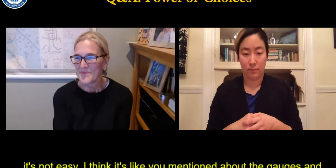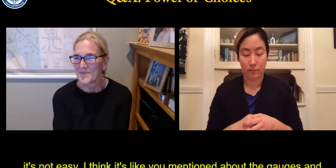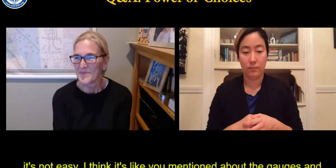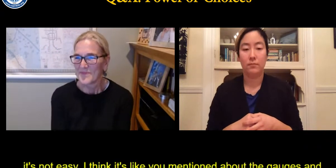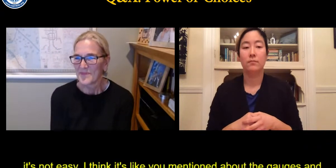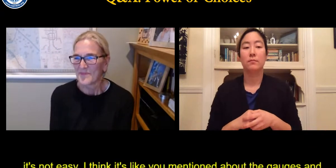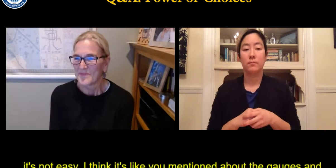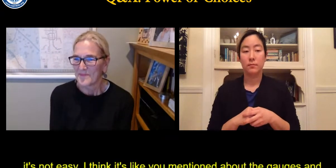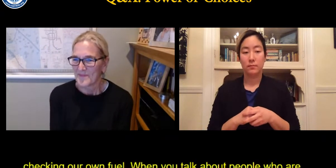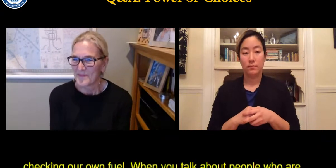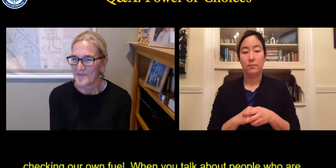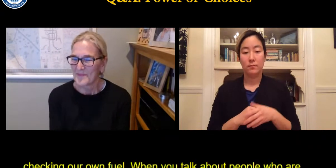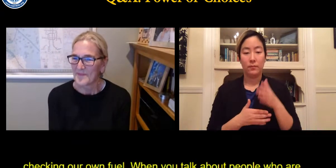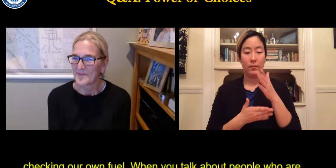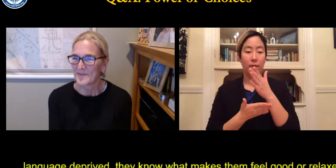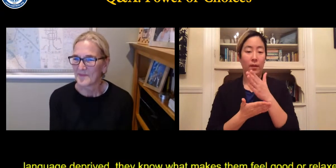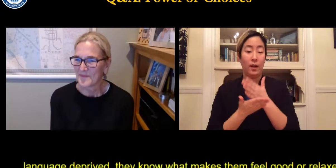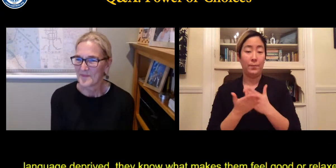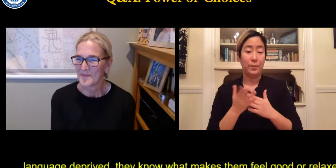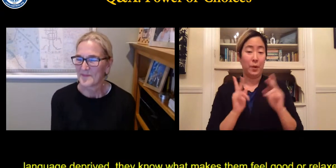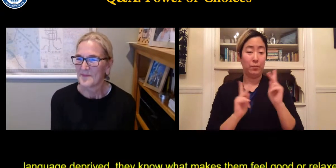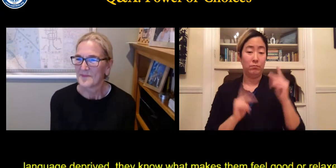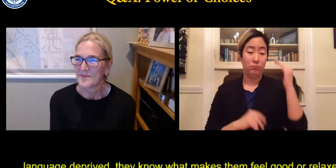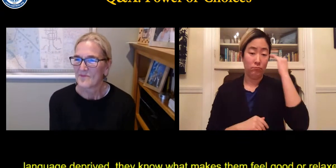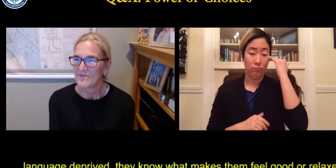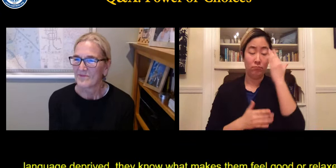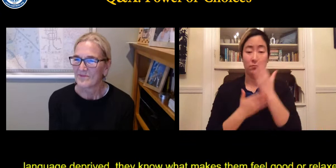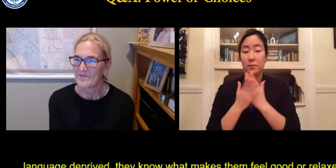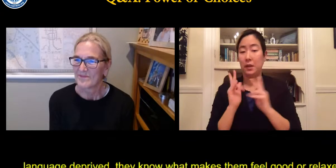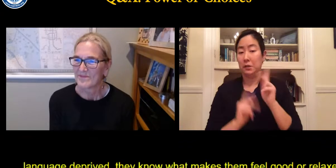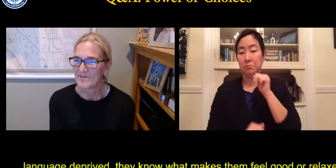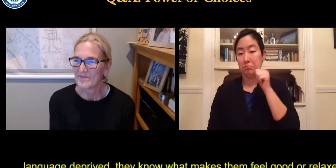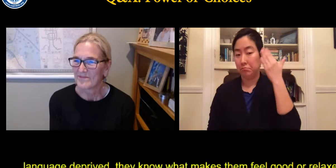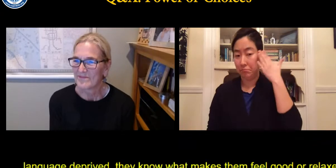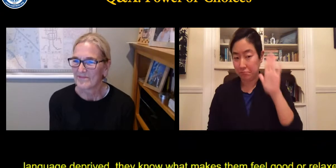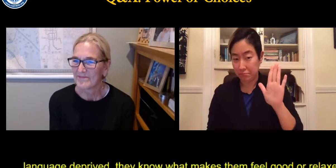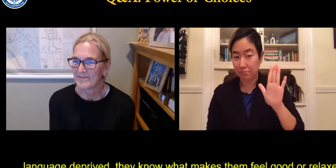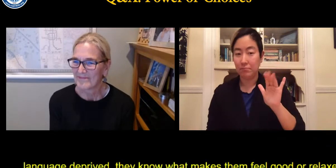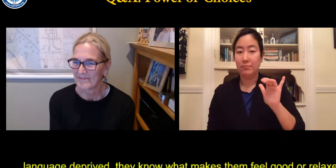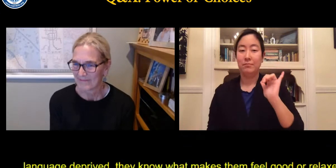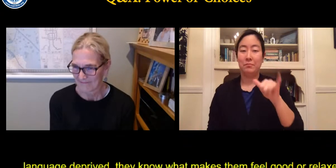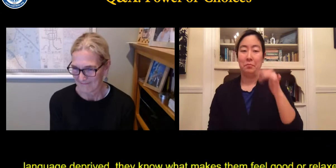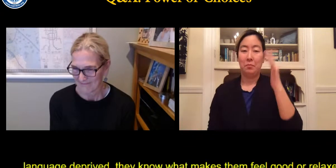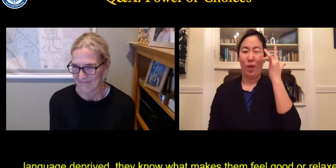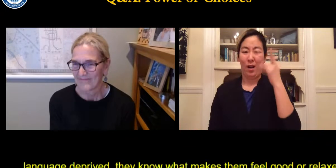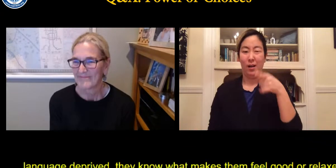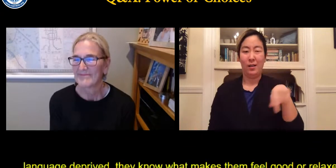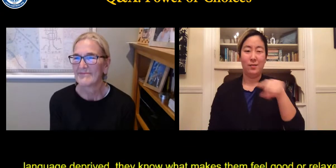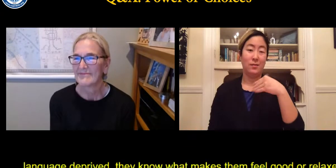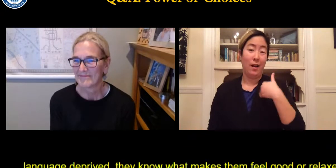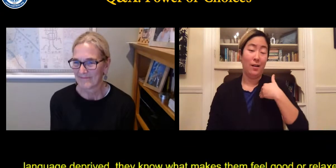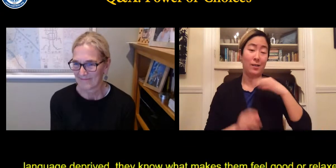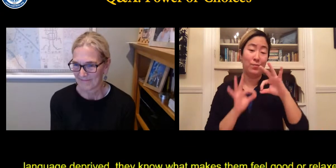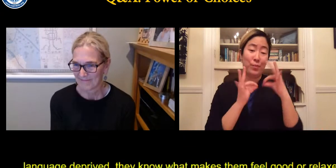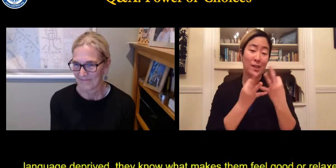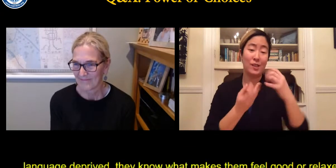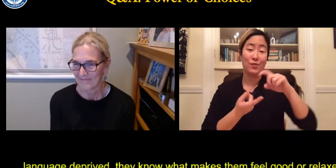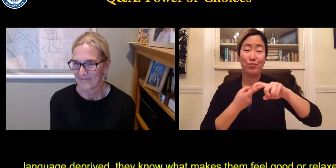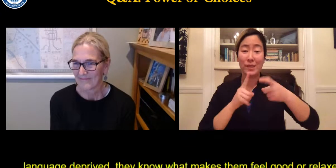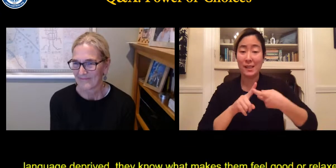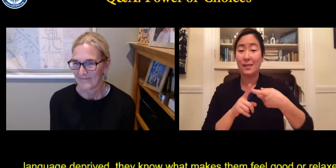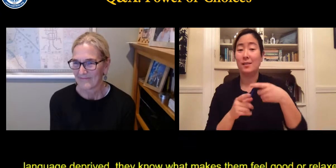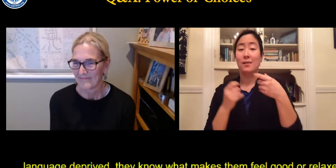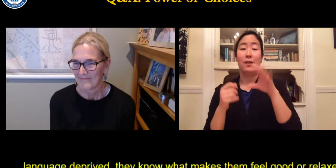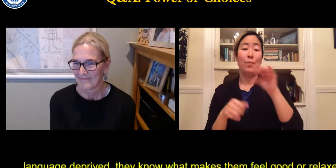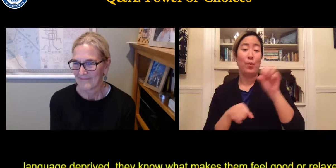hot tub, or doing some activity that they enjoy. Are all people familiar with what makes them feel good? This is